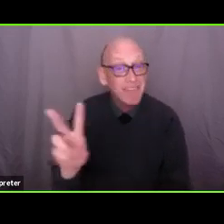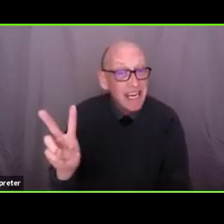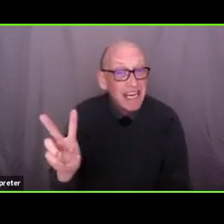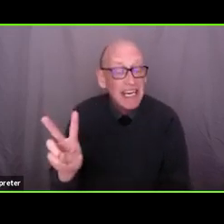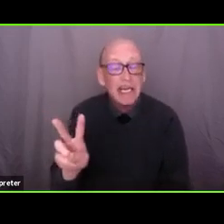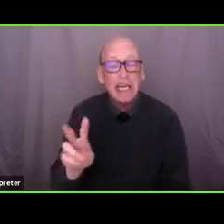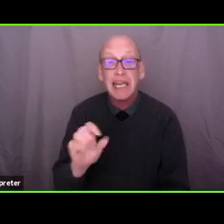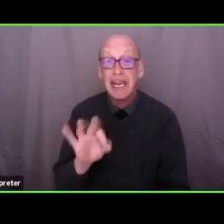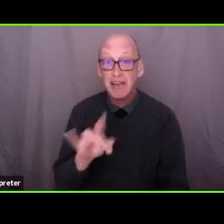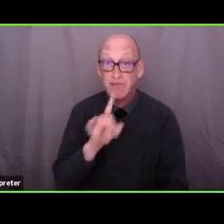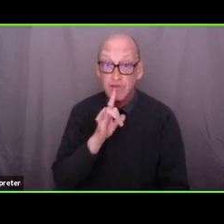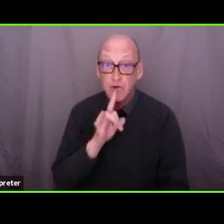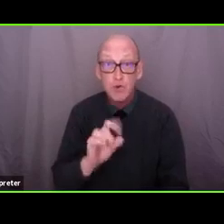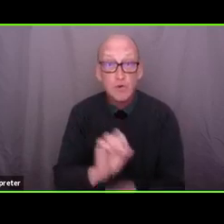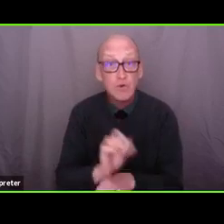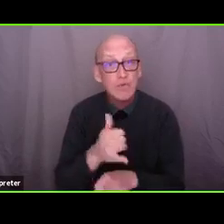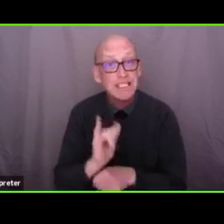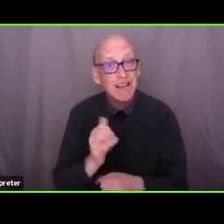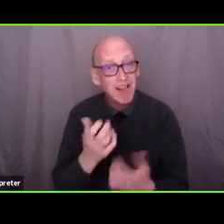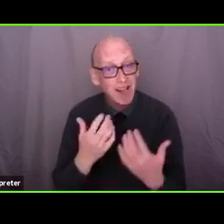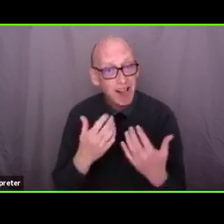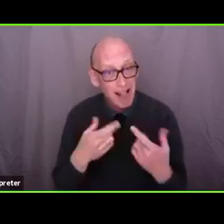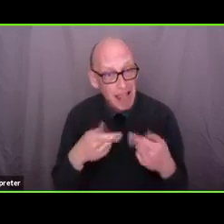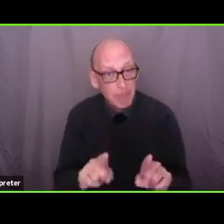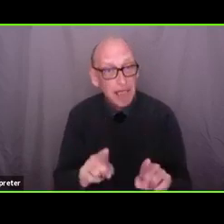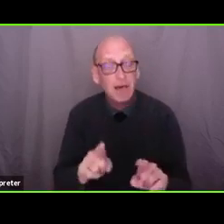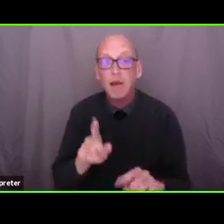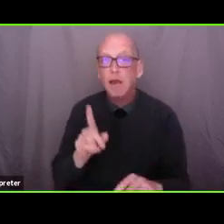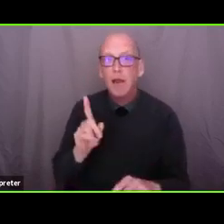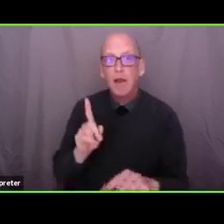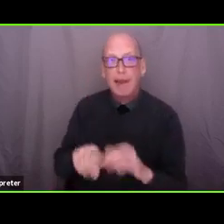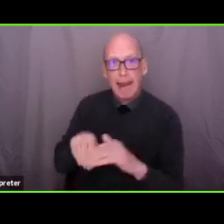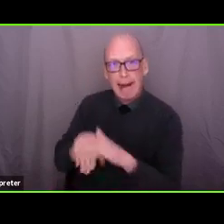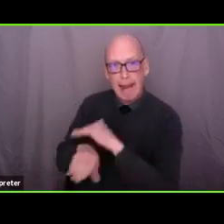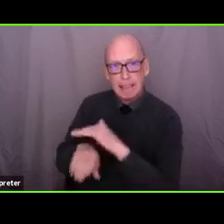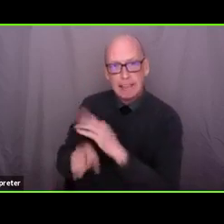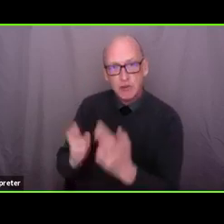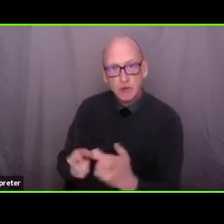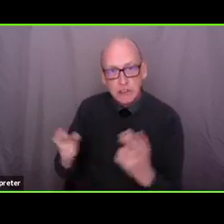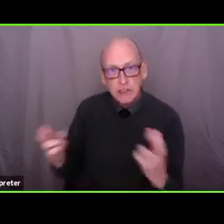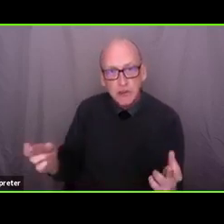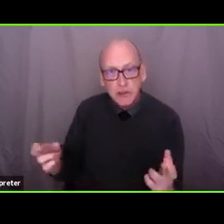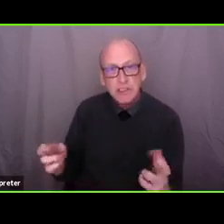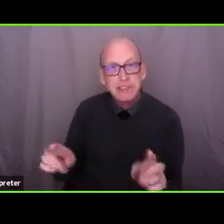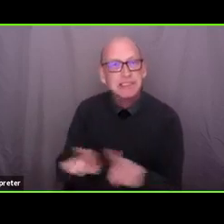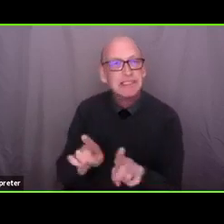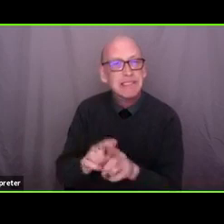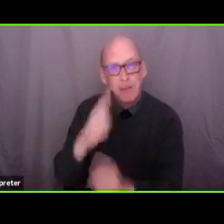are still happening, then people can't access healthcare and other resources that they might need, like mental health care,